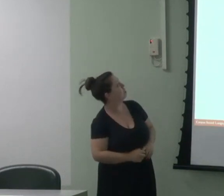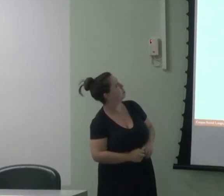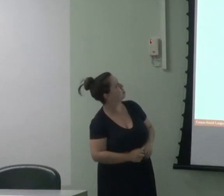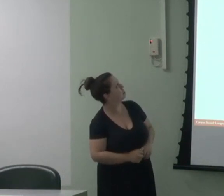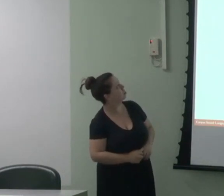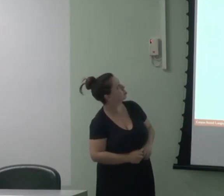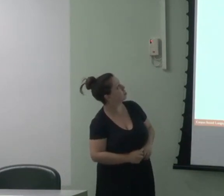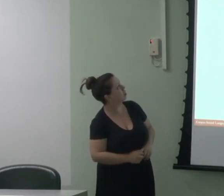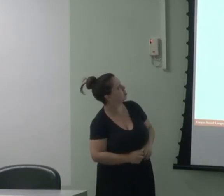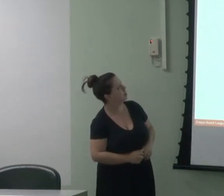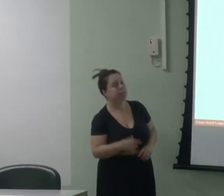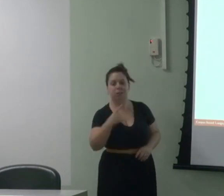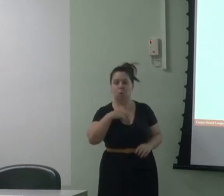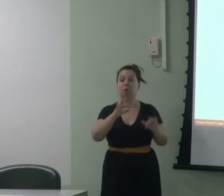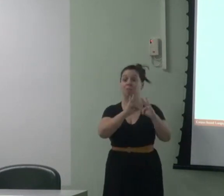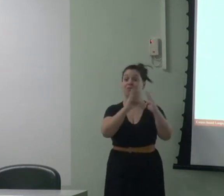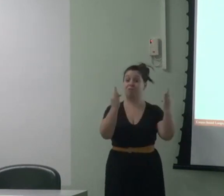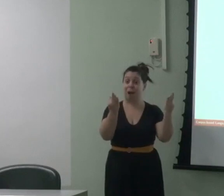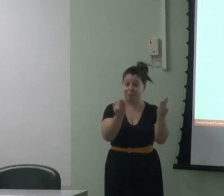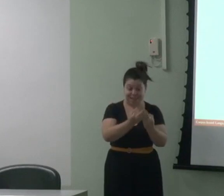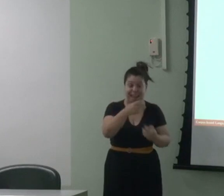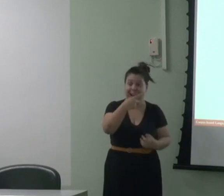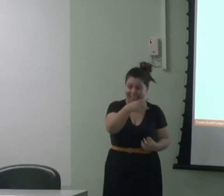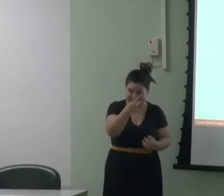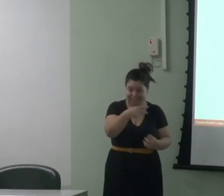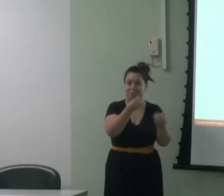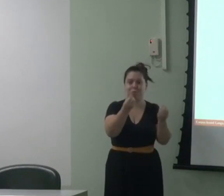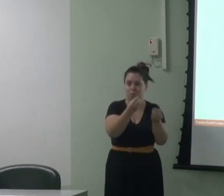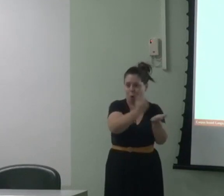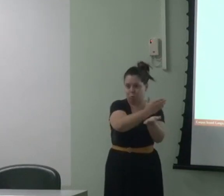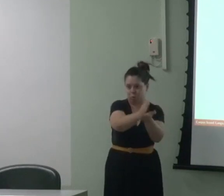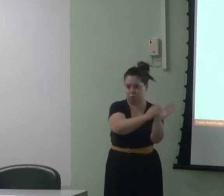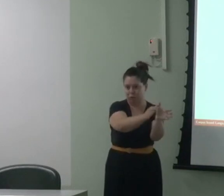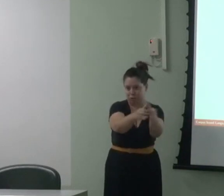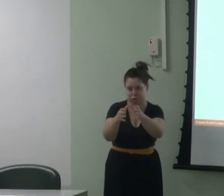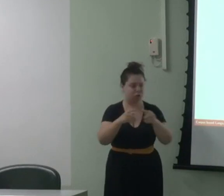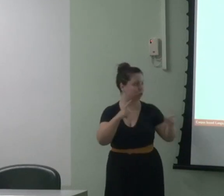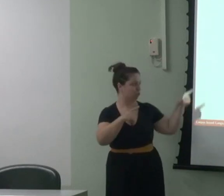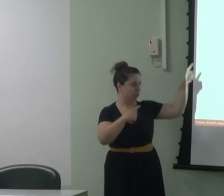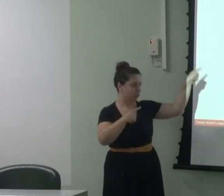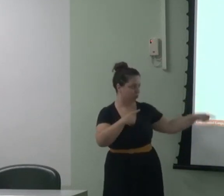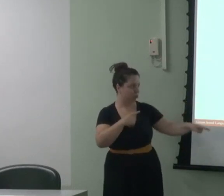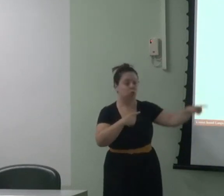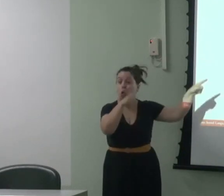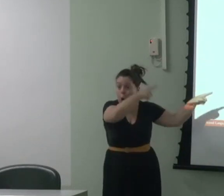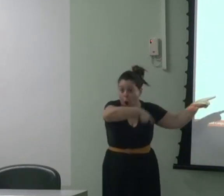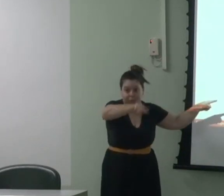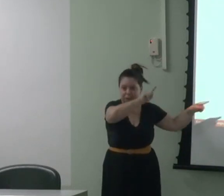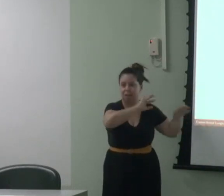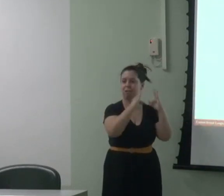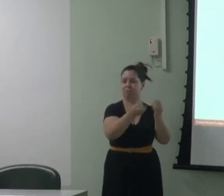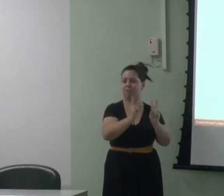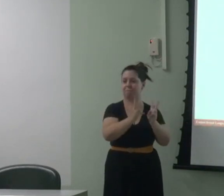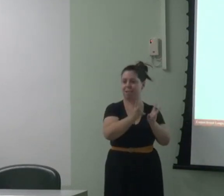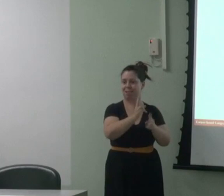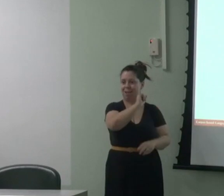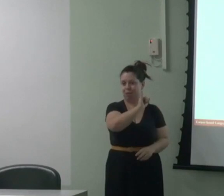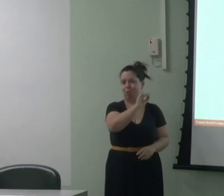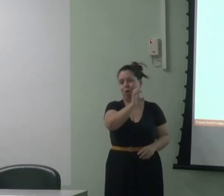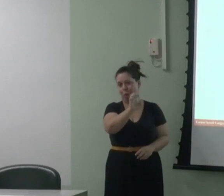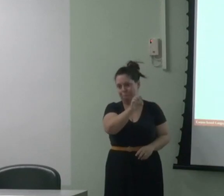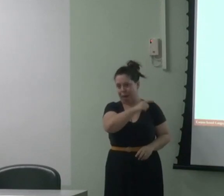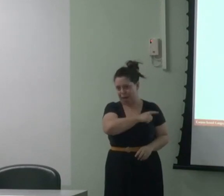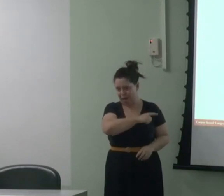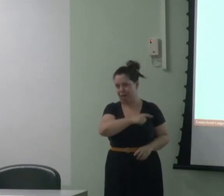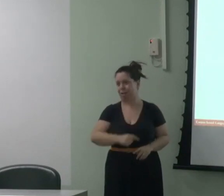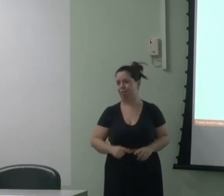Germanic, and Slavic languages, are well represented. Again, this is number of languages. So you could see many Indic languages. There are